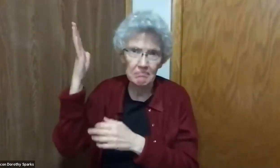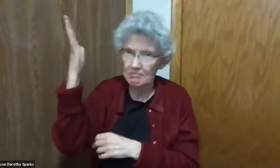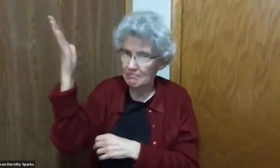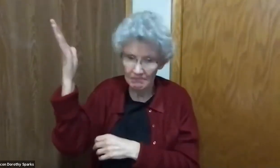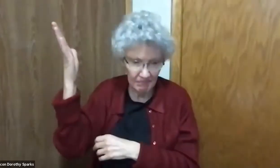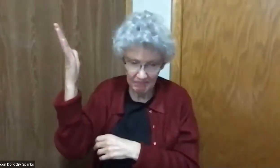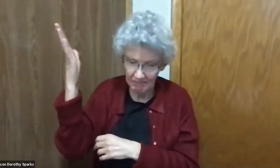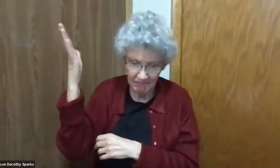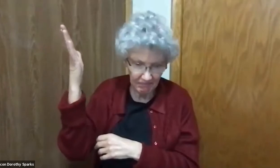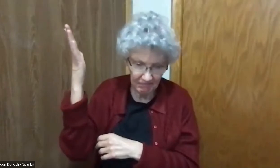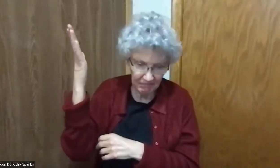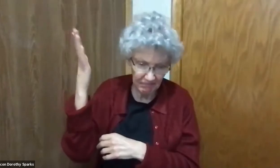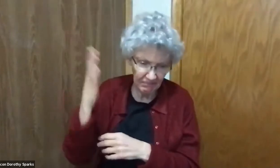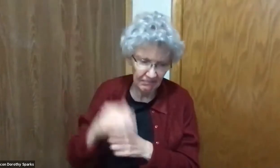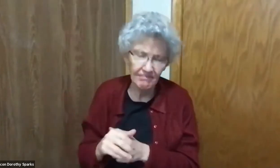and those who do not.